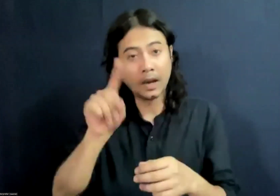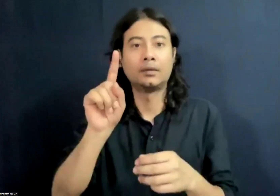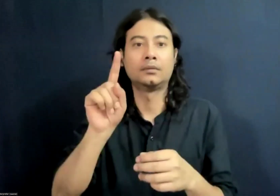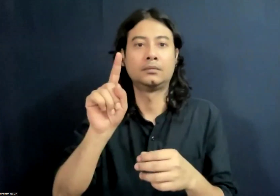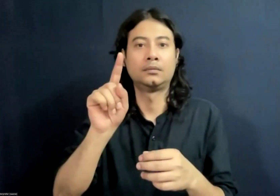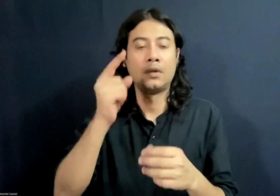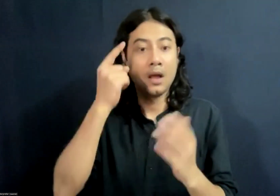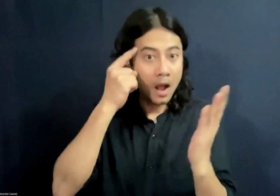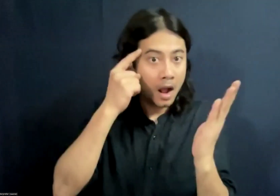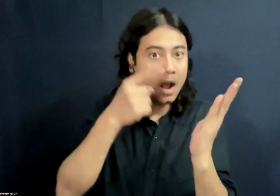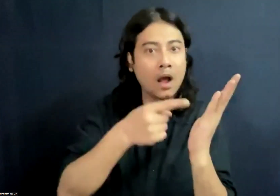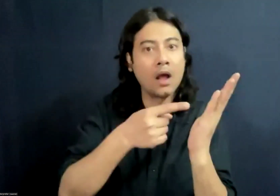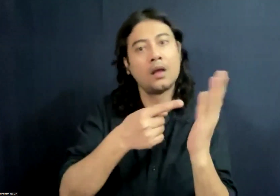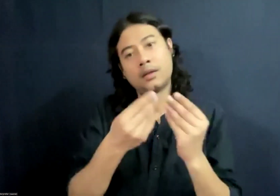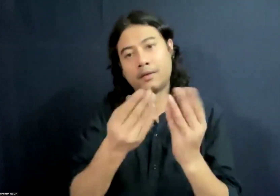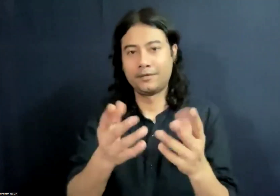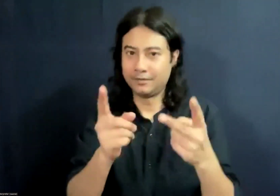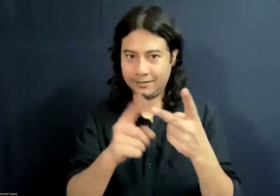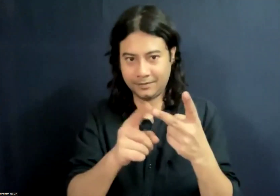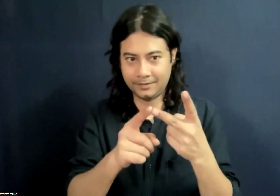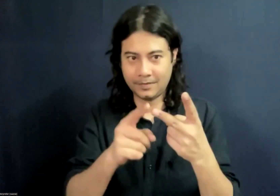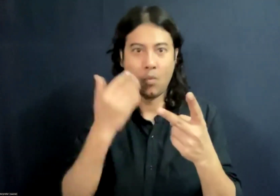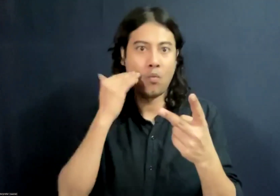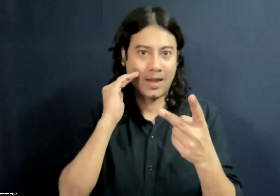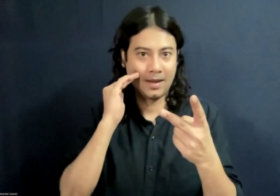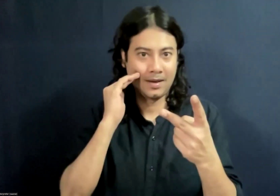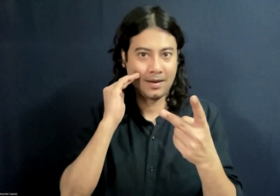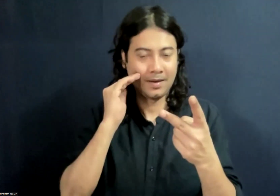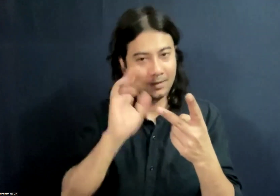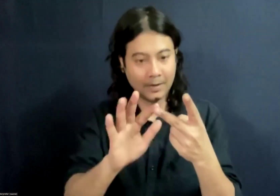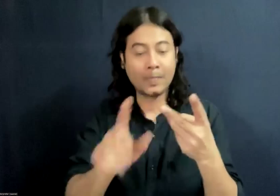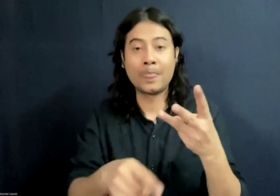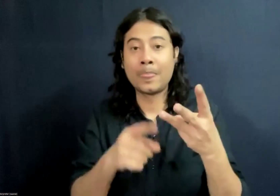So where to give? What is the place? There should be a proper place to give charity.